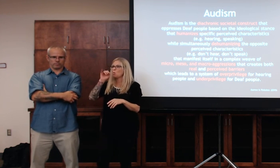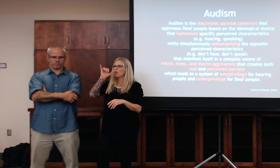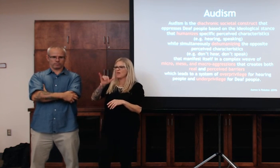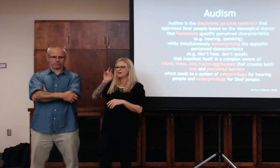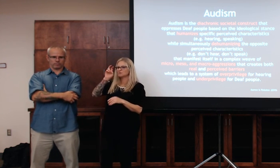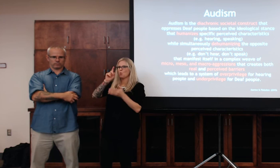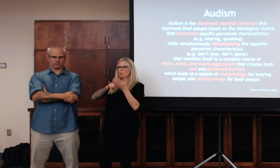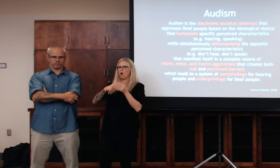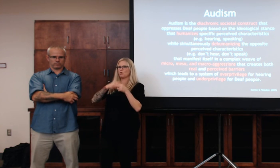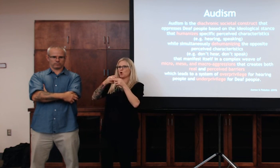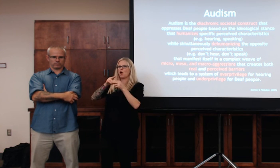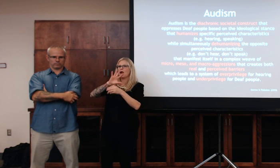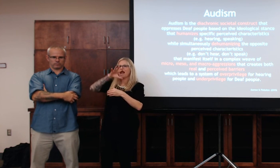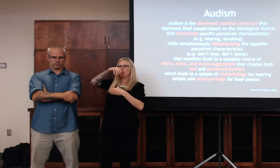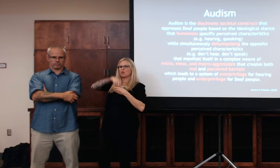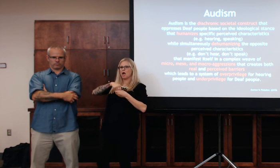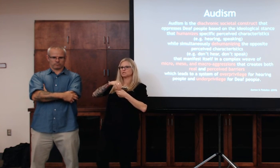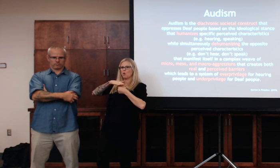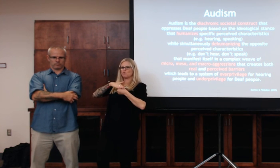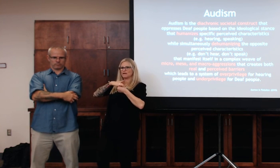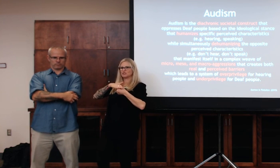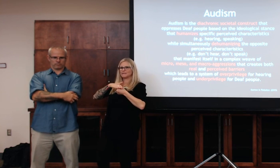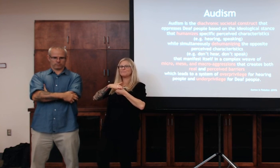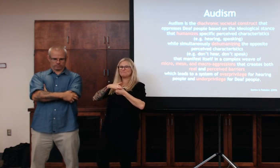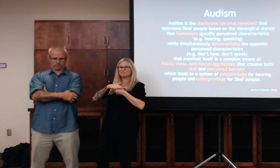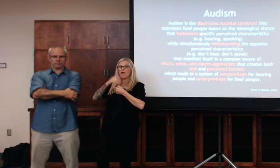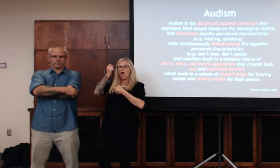So that's what we call internalized oppression.